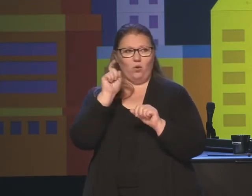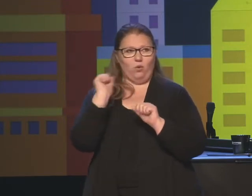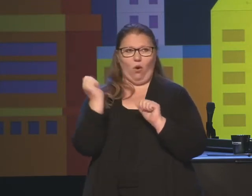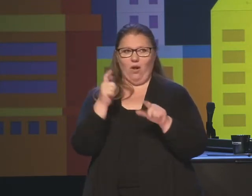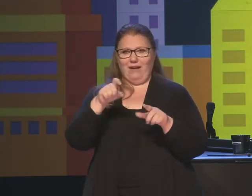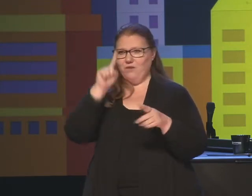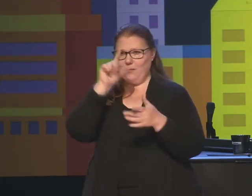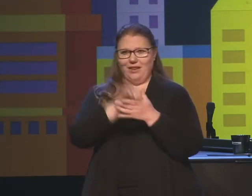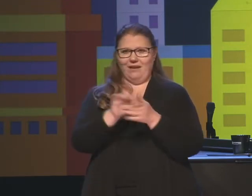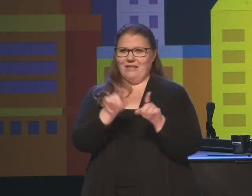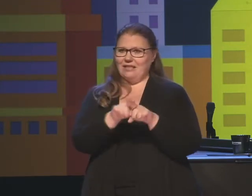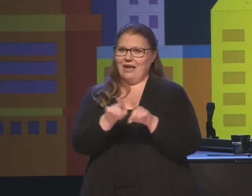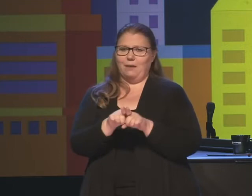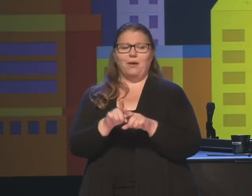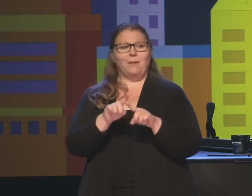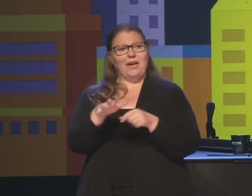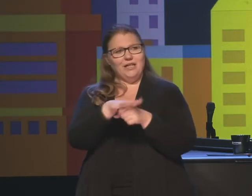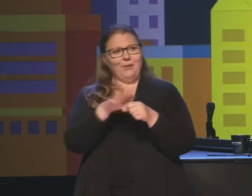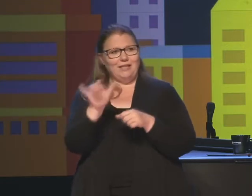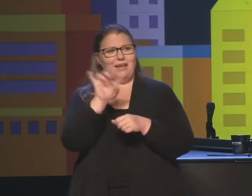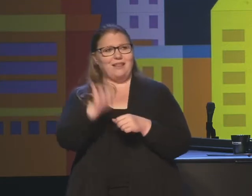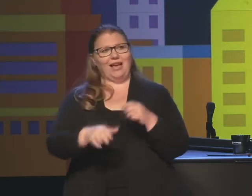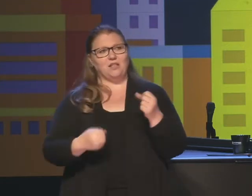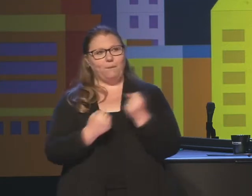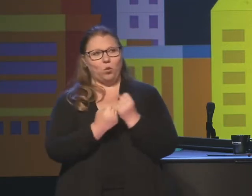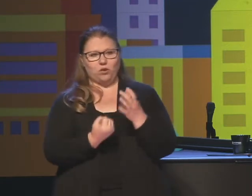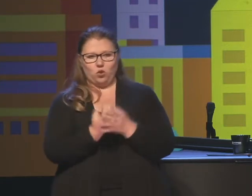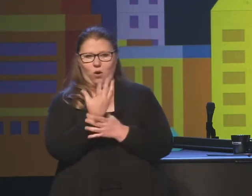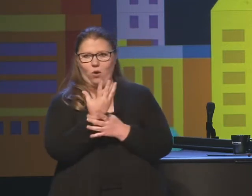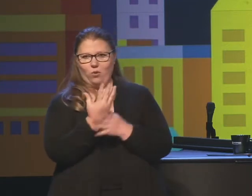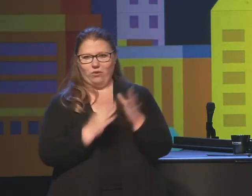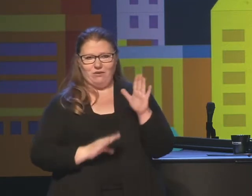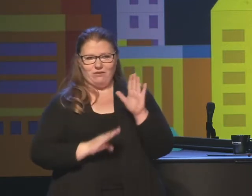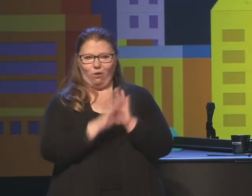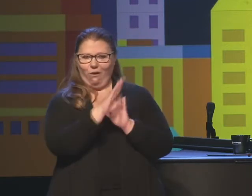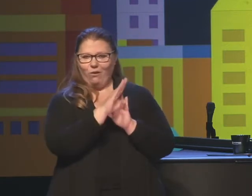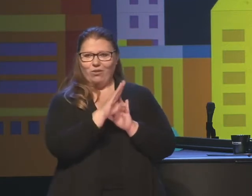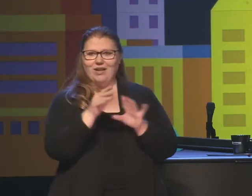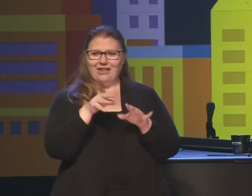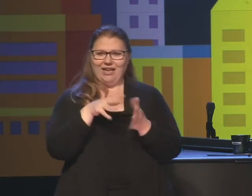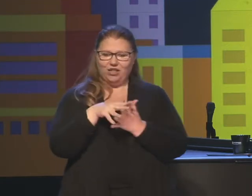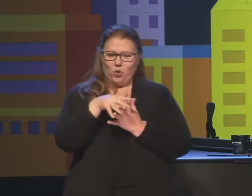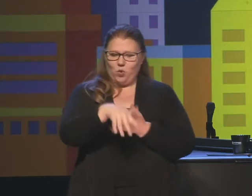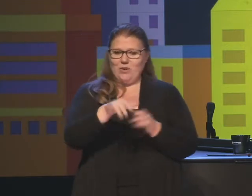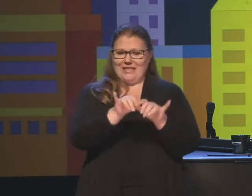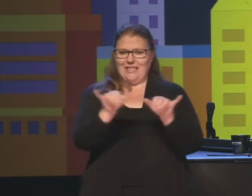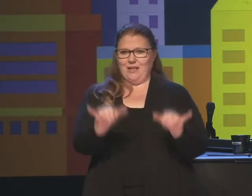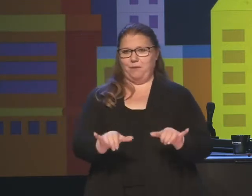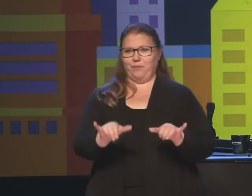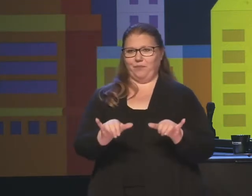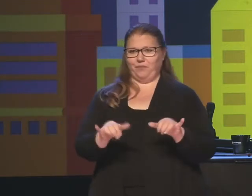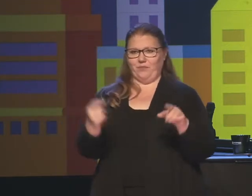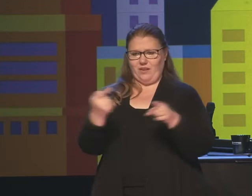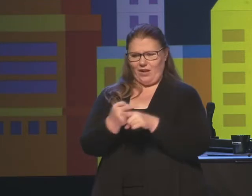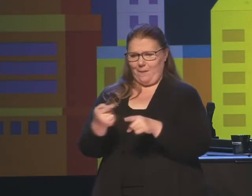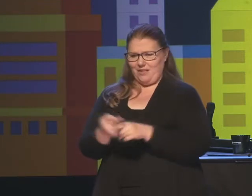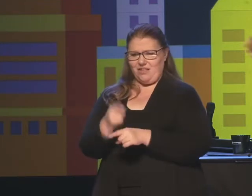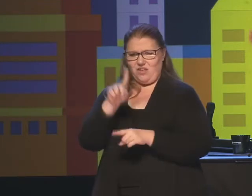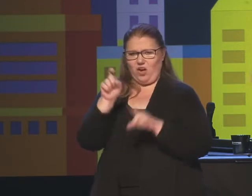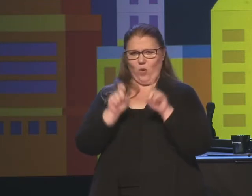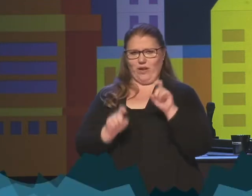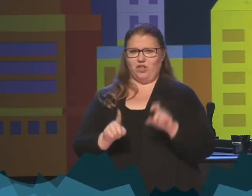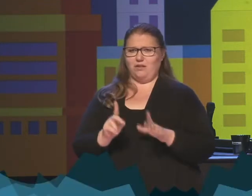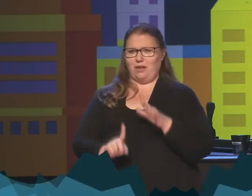right? And see, a space like that supports growth. A space like that supports, it's a root system, right? When opposition and questions come about. Okay,